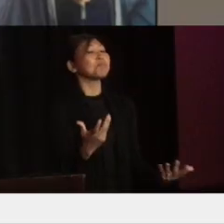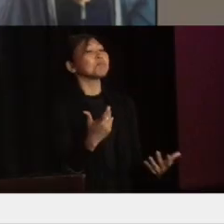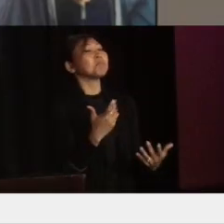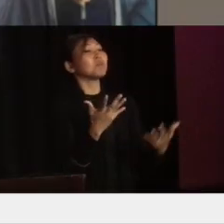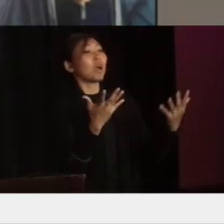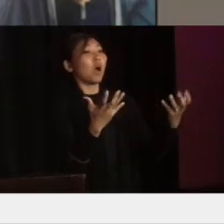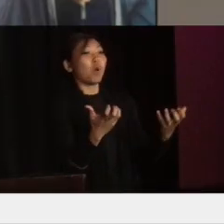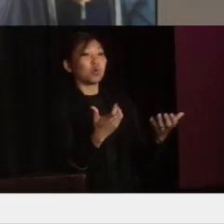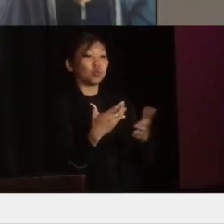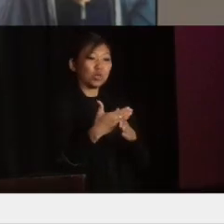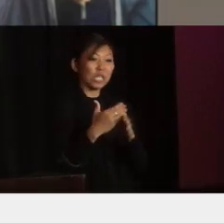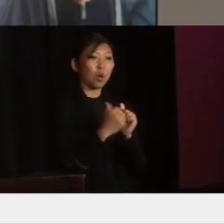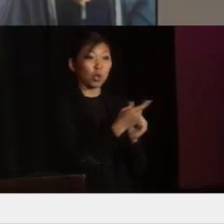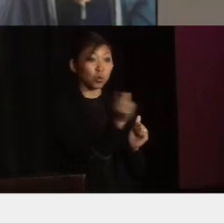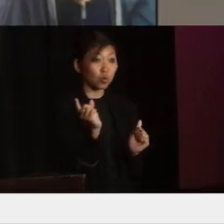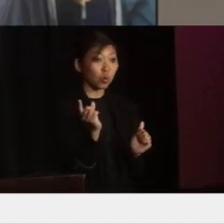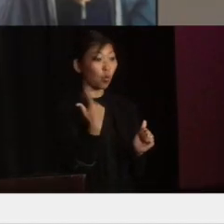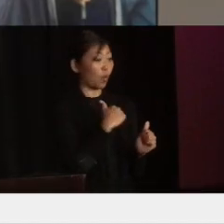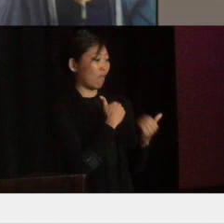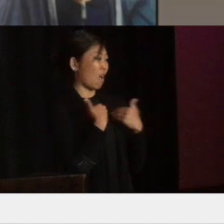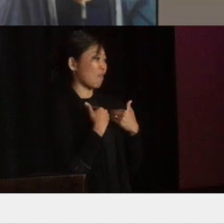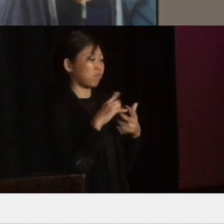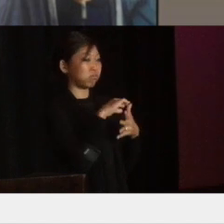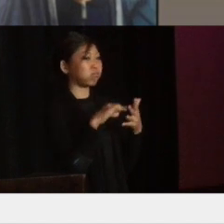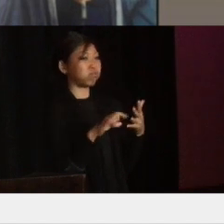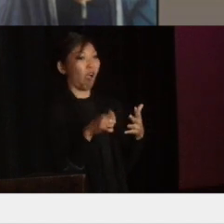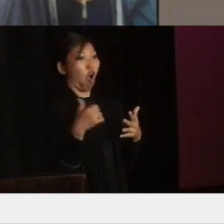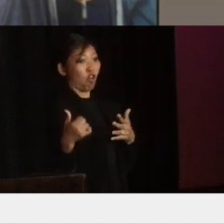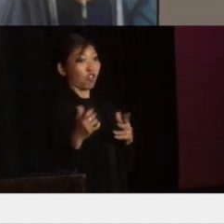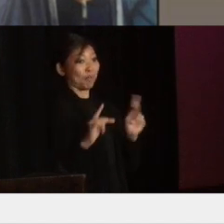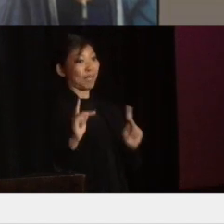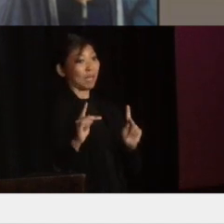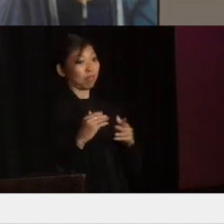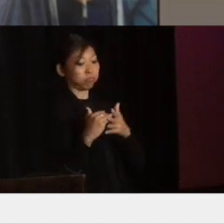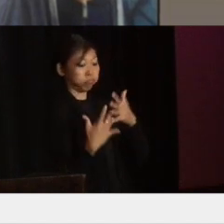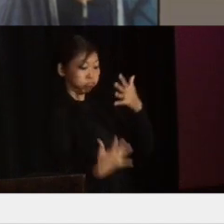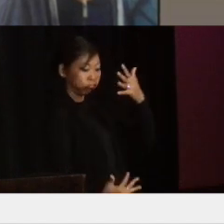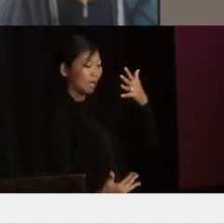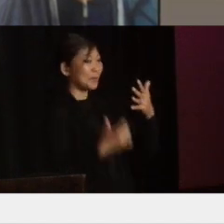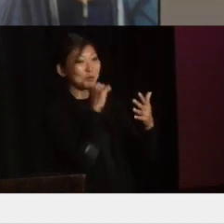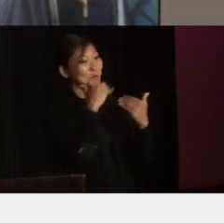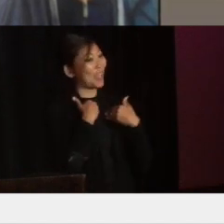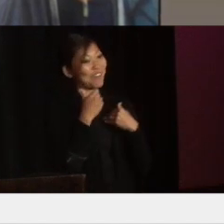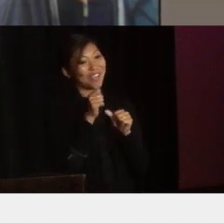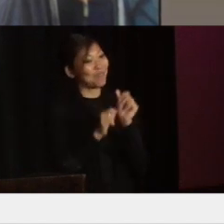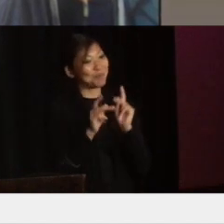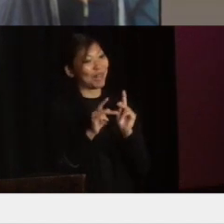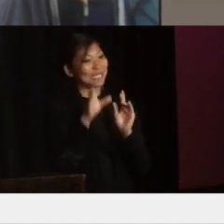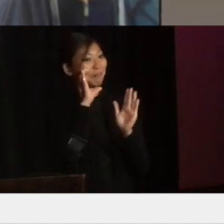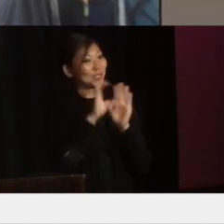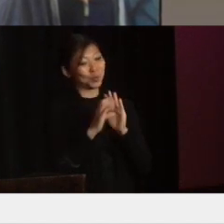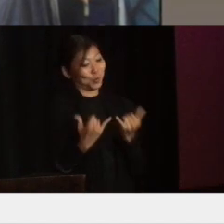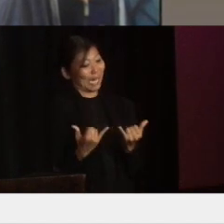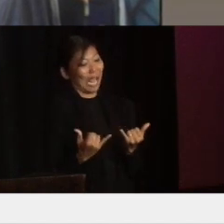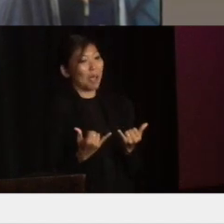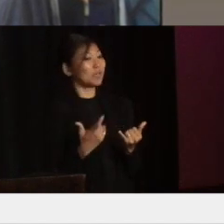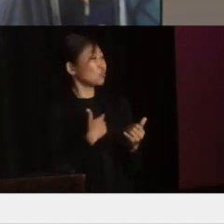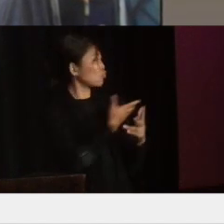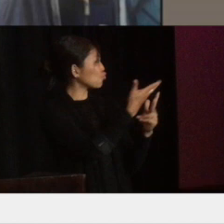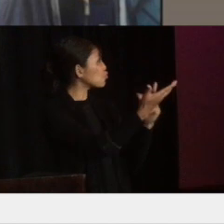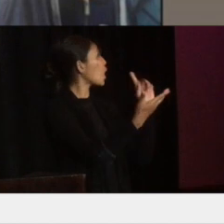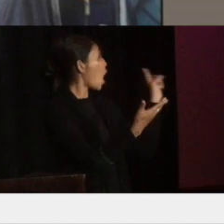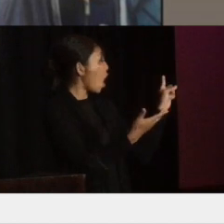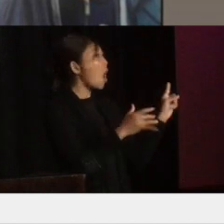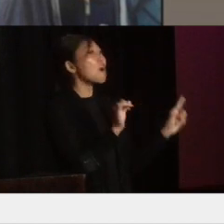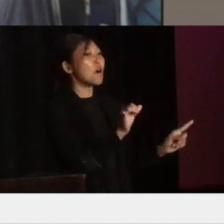I just wanted to share this with you guys. We have others, and I don't have everyone's picture. I'm not going to talk about everyone's name, but just to put kind of a face